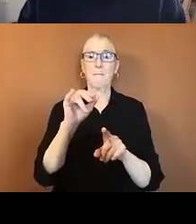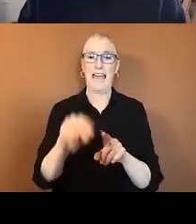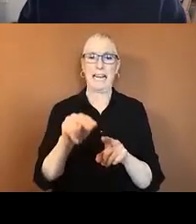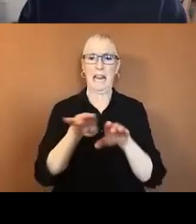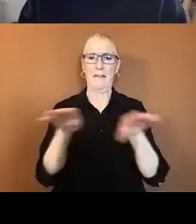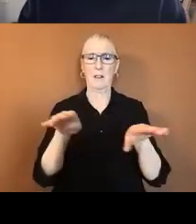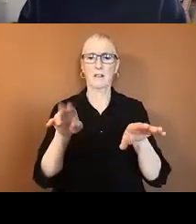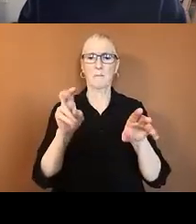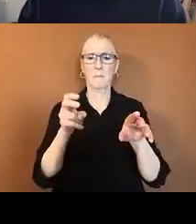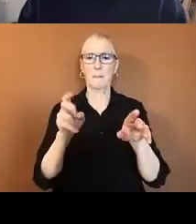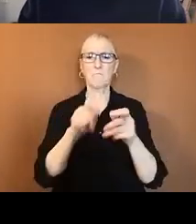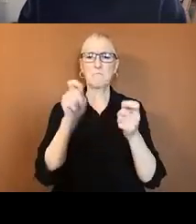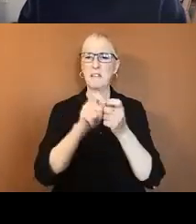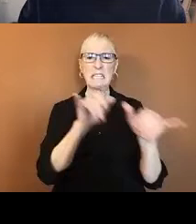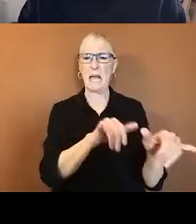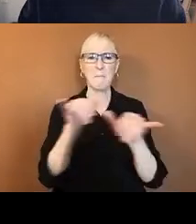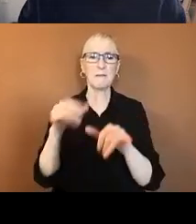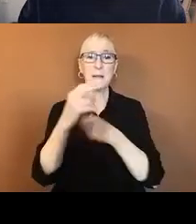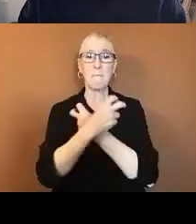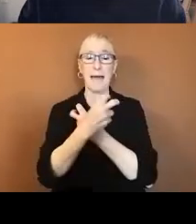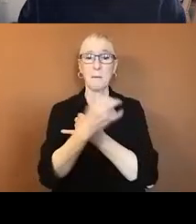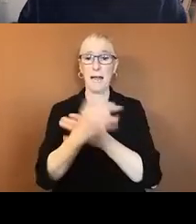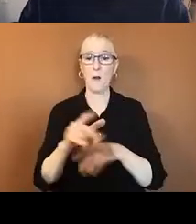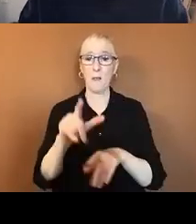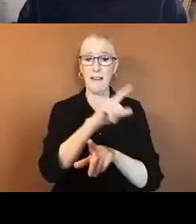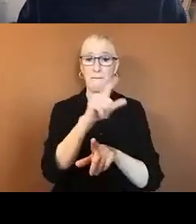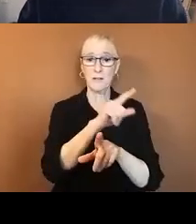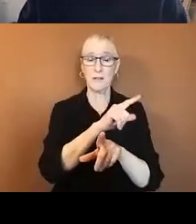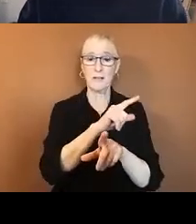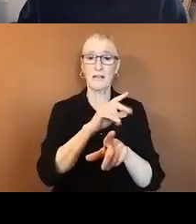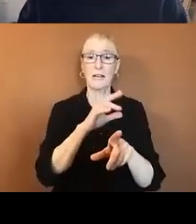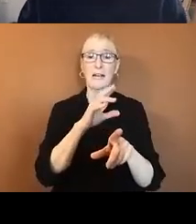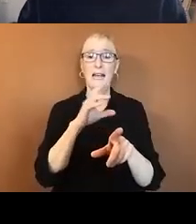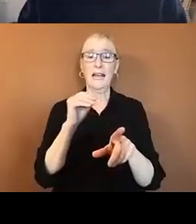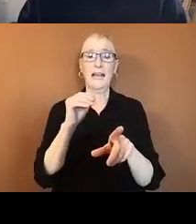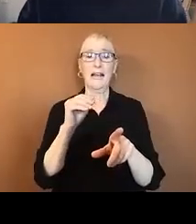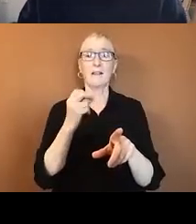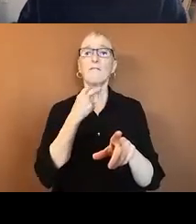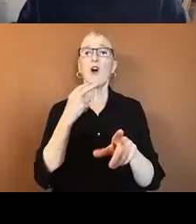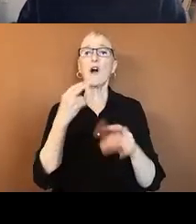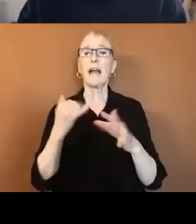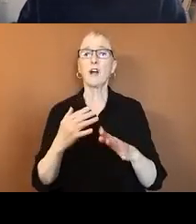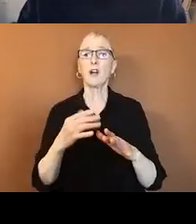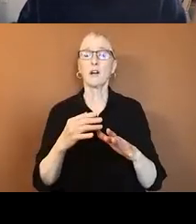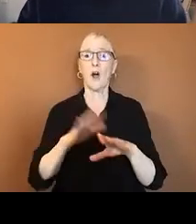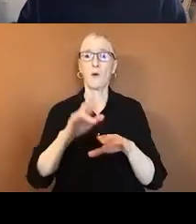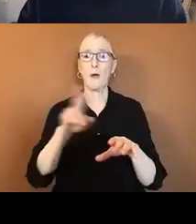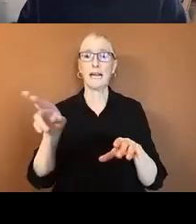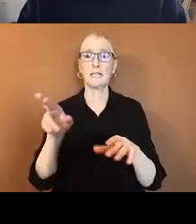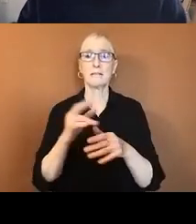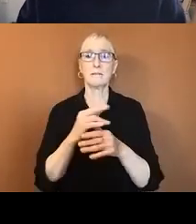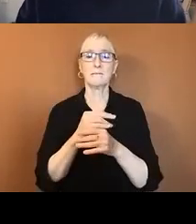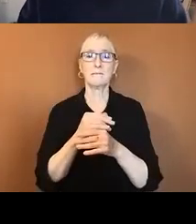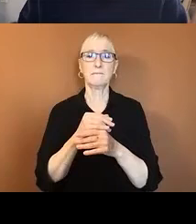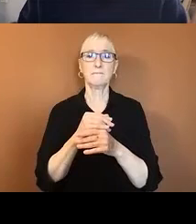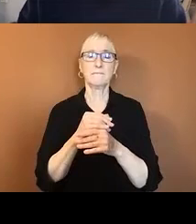level. Again, same exact thing. You see the bat player on the left and the frog player on the right. And